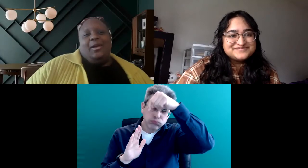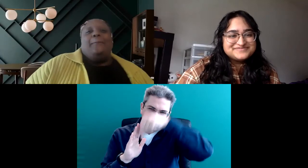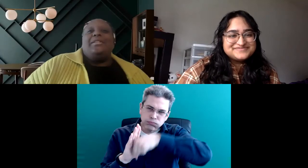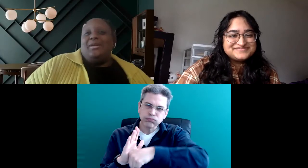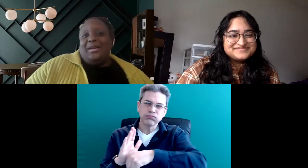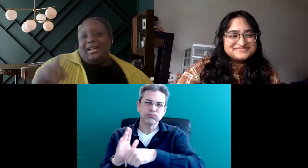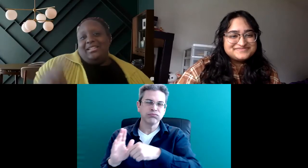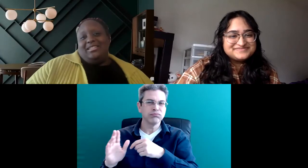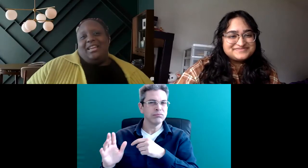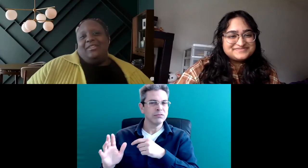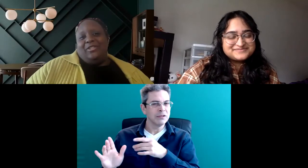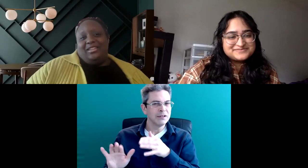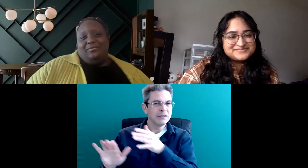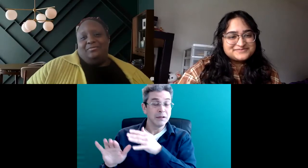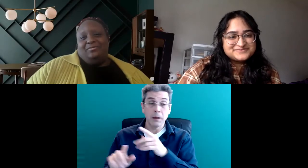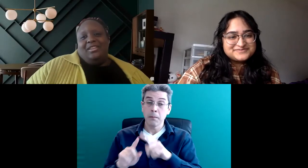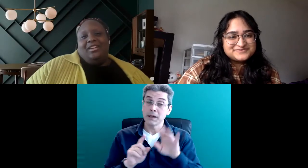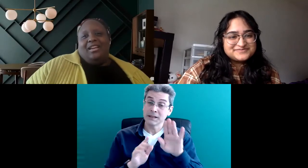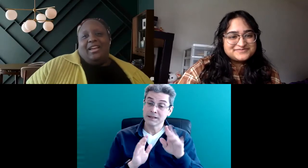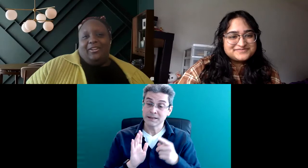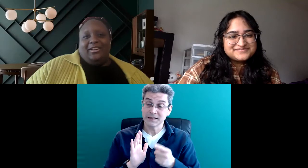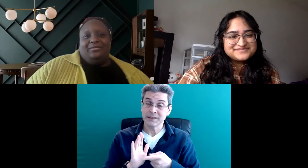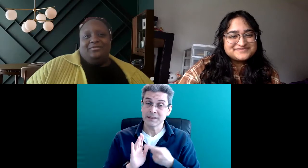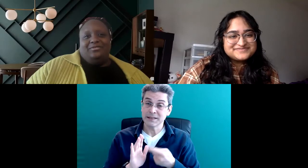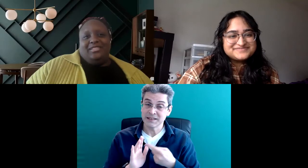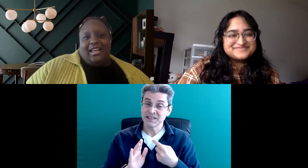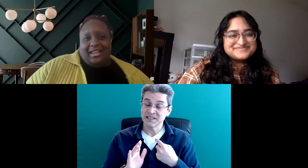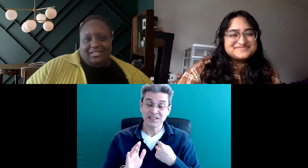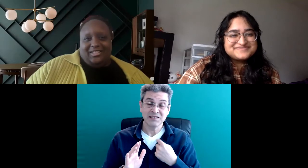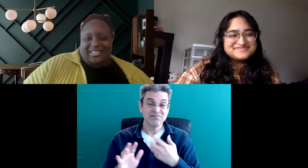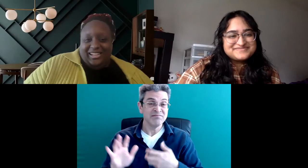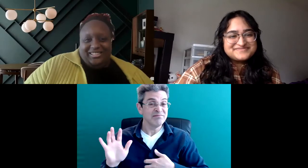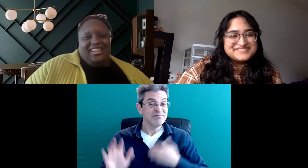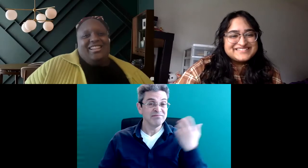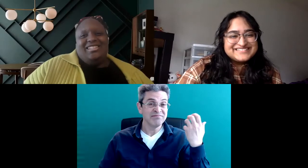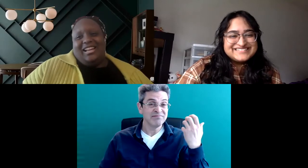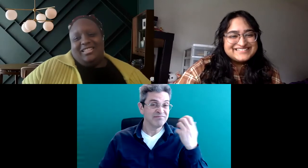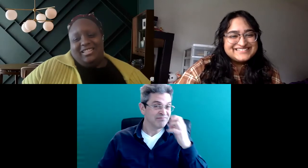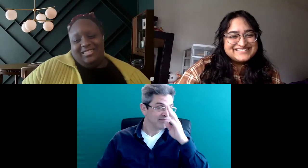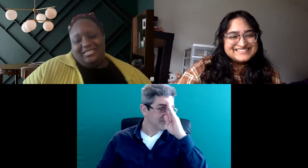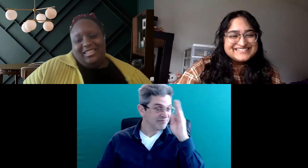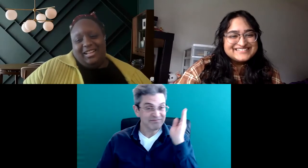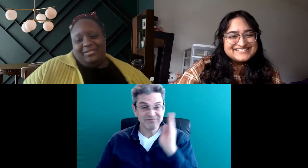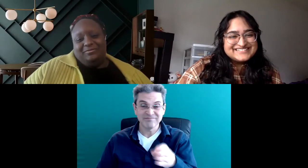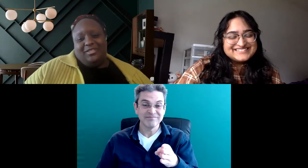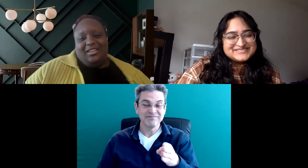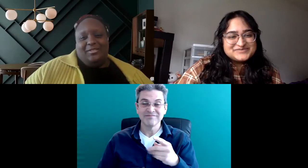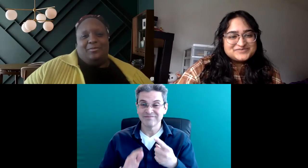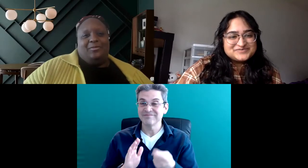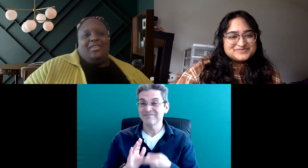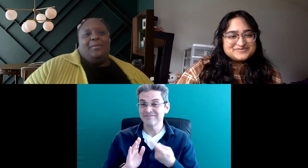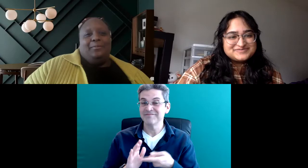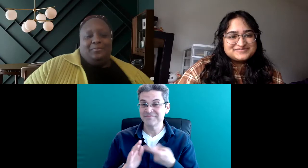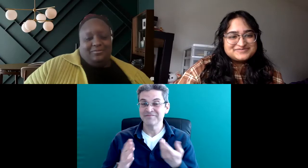strategic. But sometimes I can just get really angry and decide to